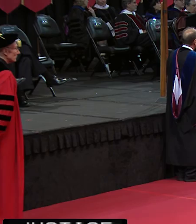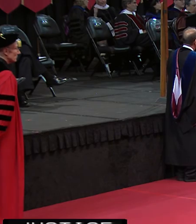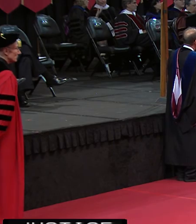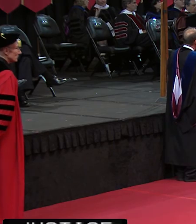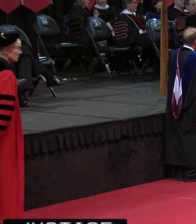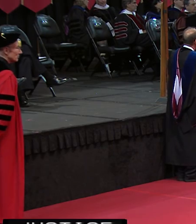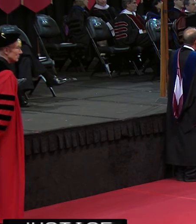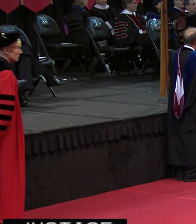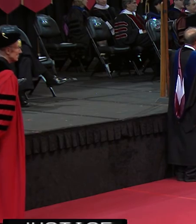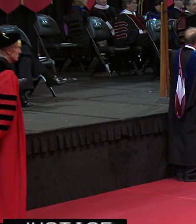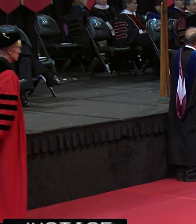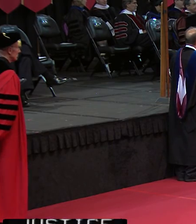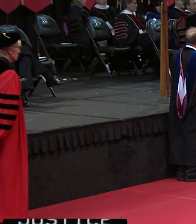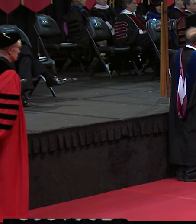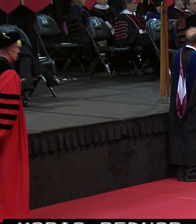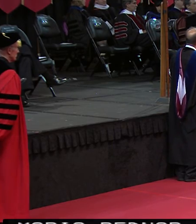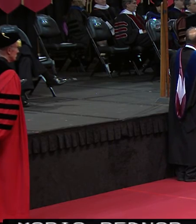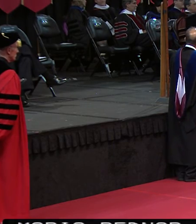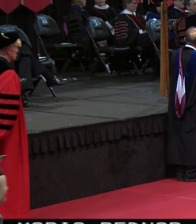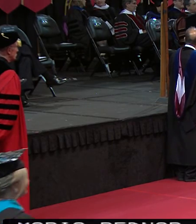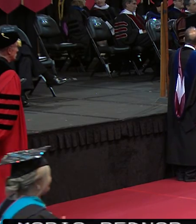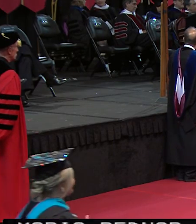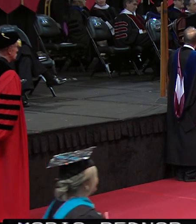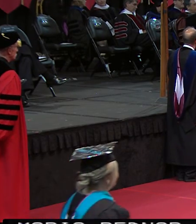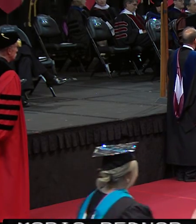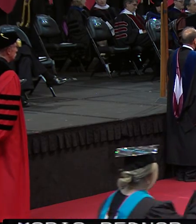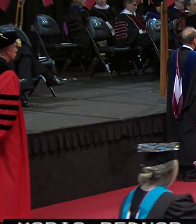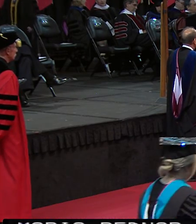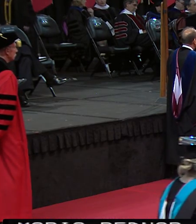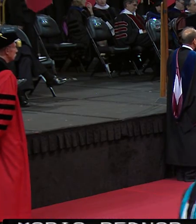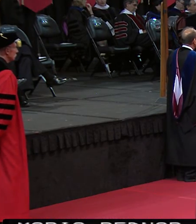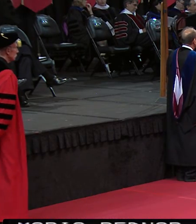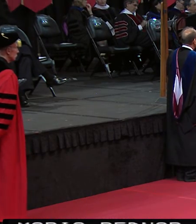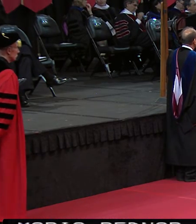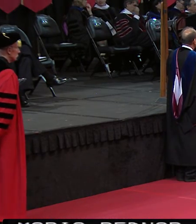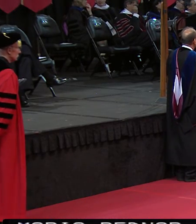Matthew Philip Kaplan.